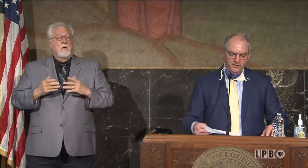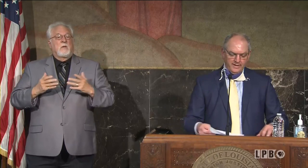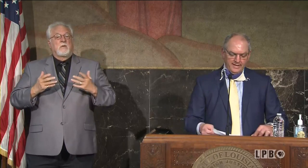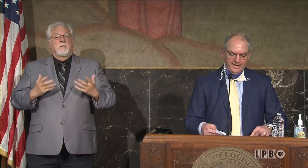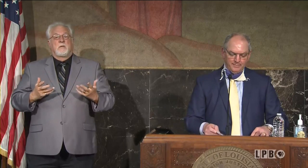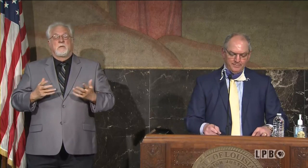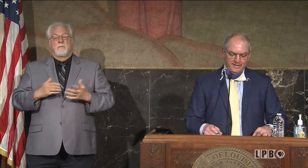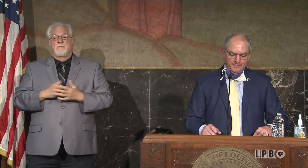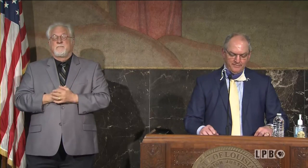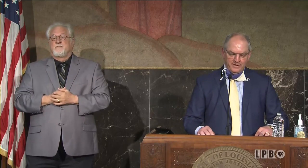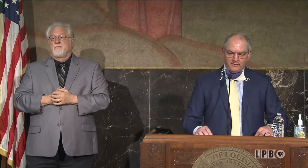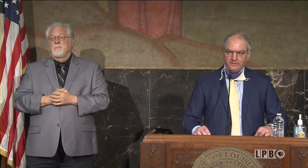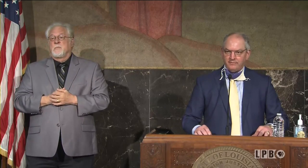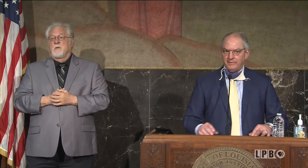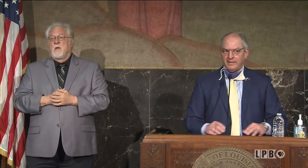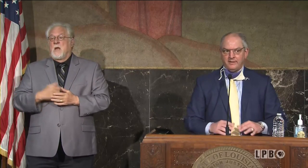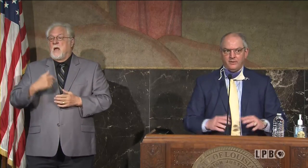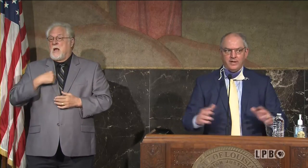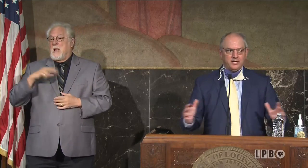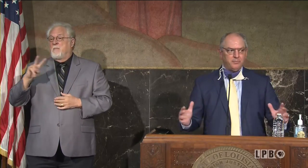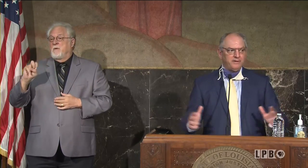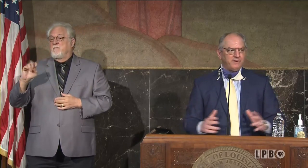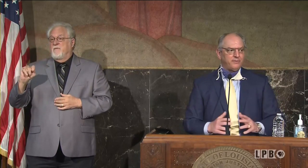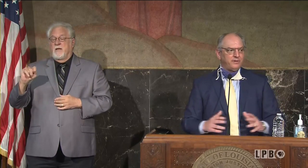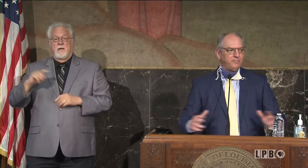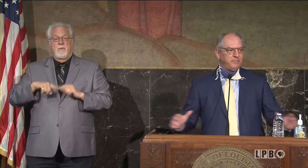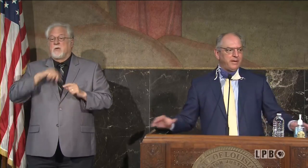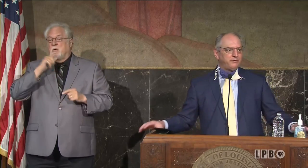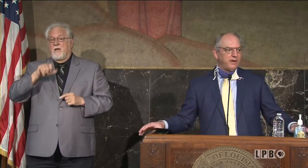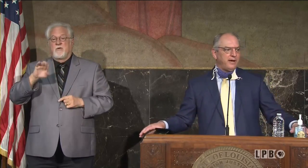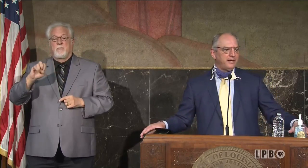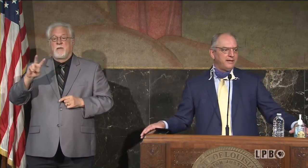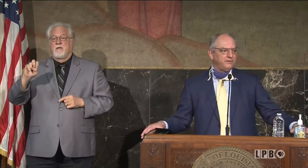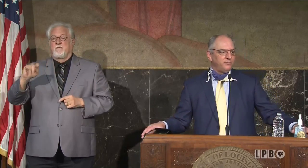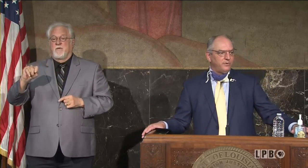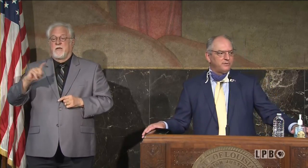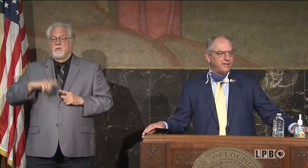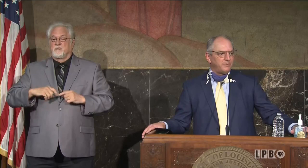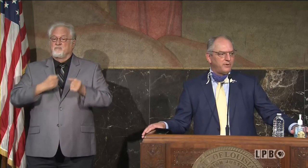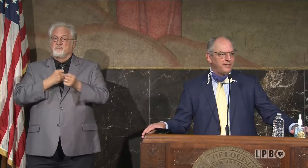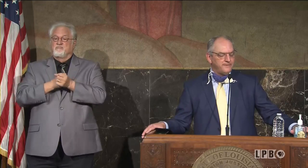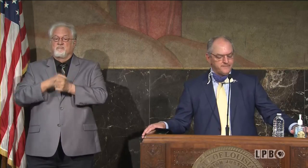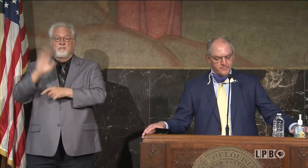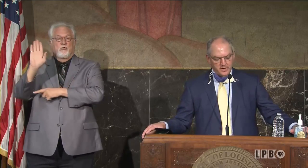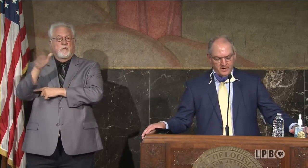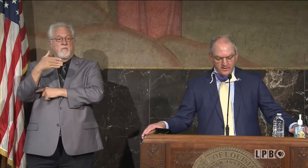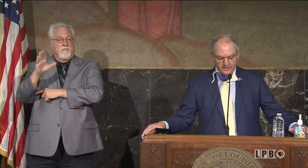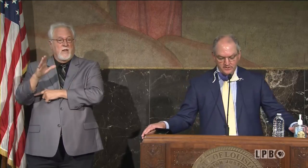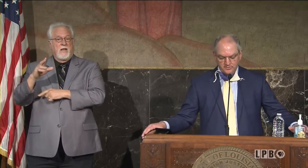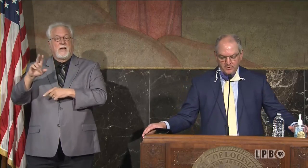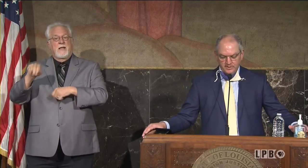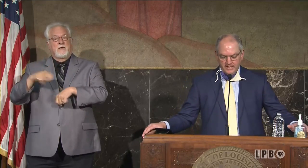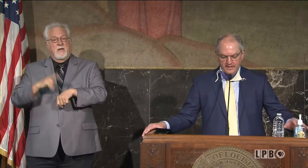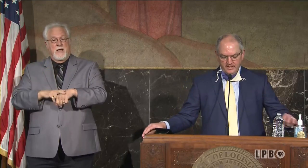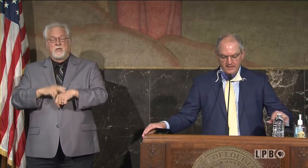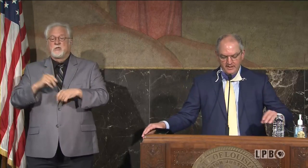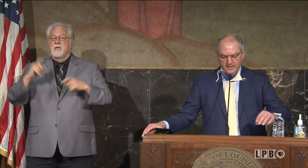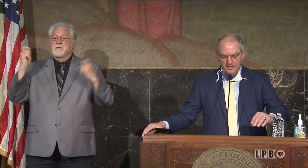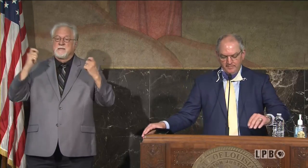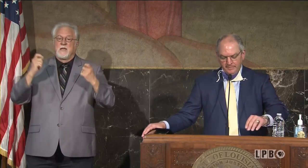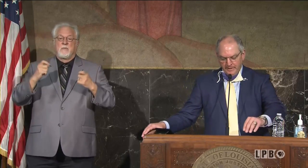You know, I'm a veteran, but you don't have to be a veteran to be patriotic and to want to celebrate our nation's